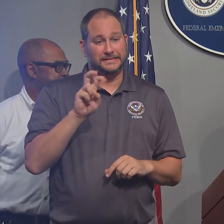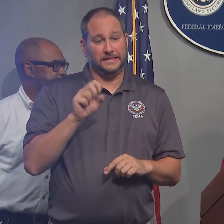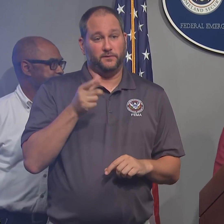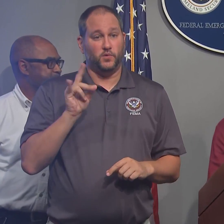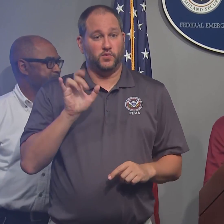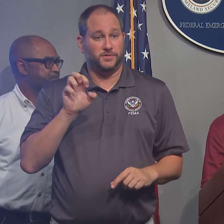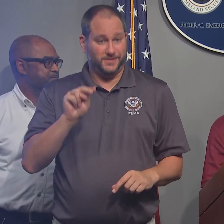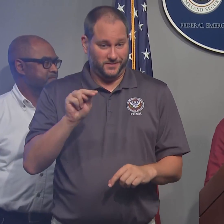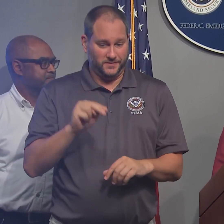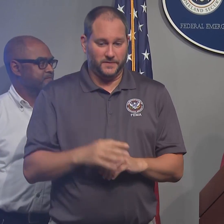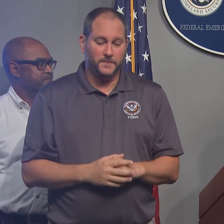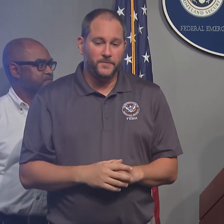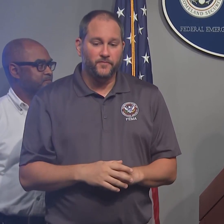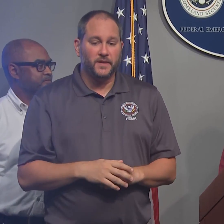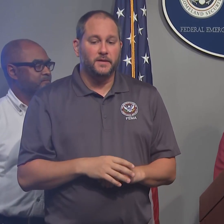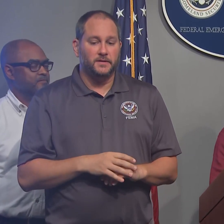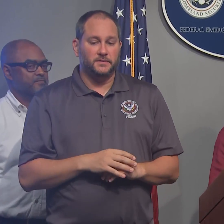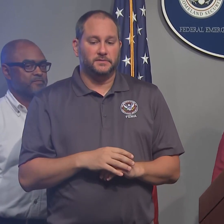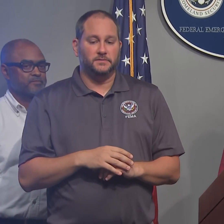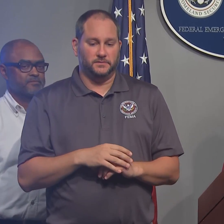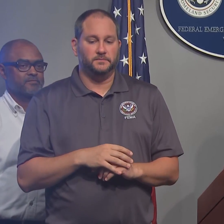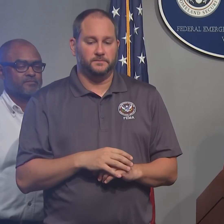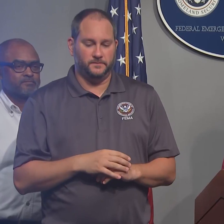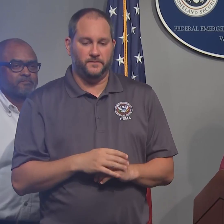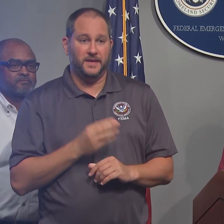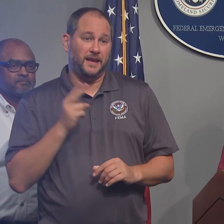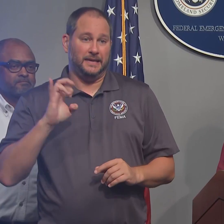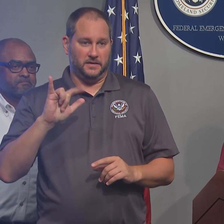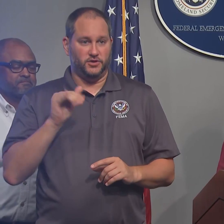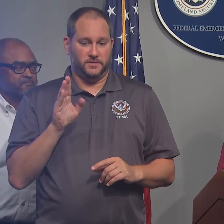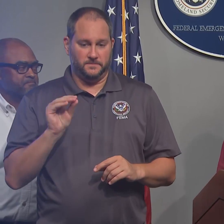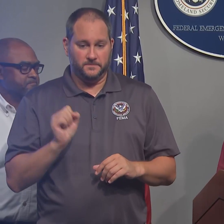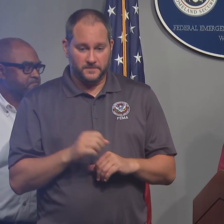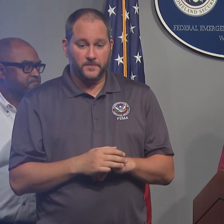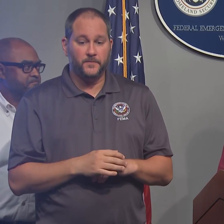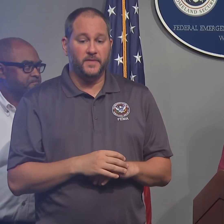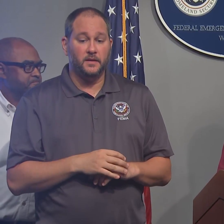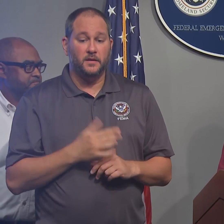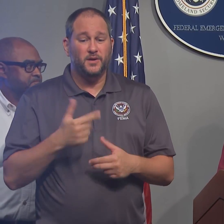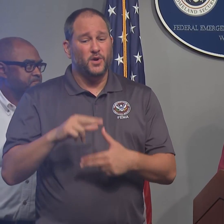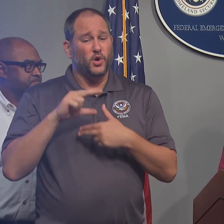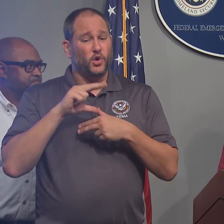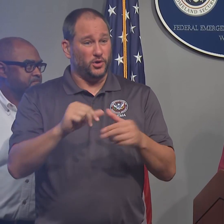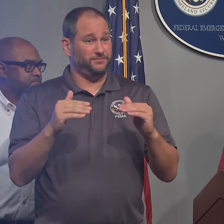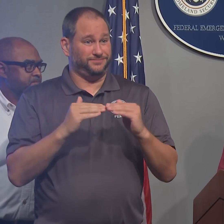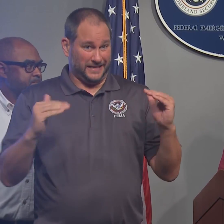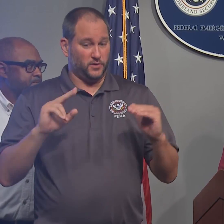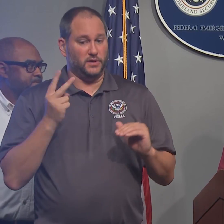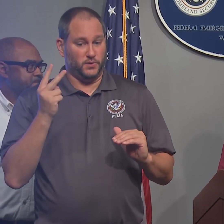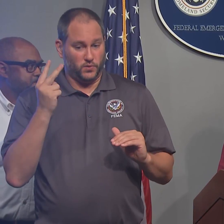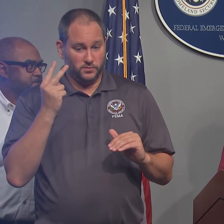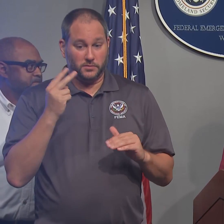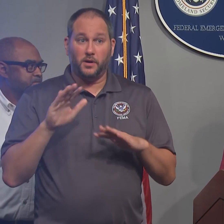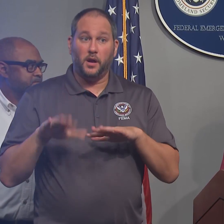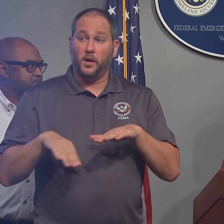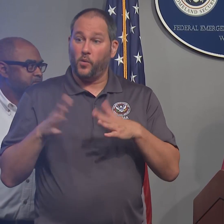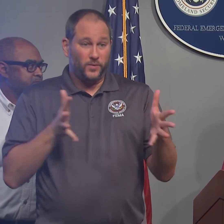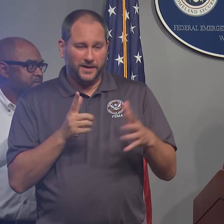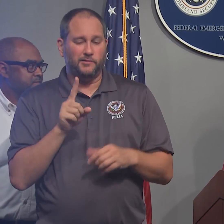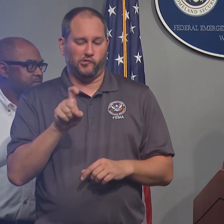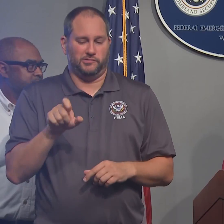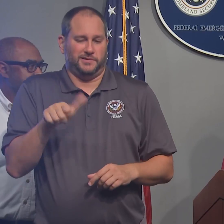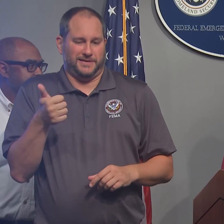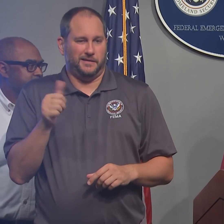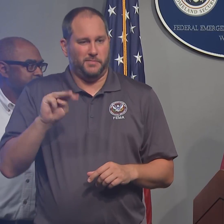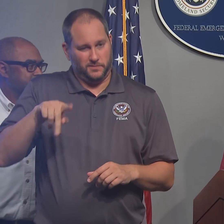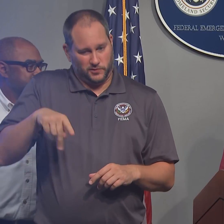Okay, good morning. Florence is a Category 2 hurricane with maximum sustained winds of 110 miles an hour. It is moving